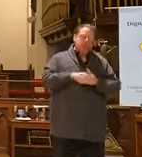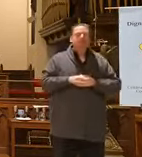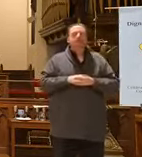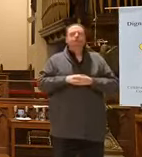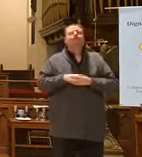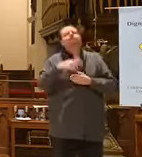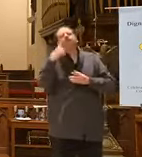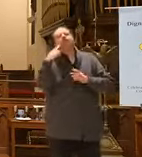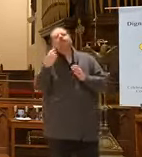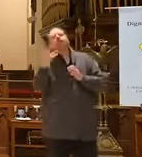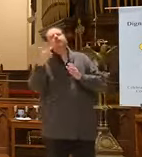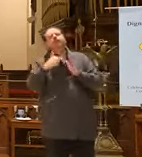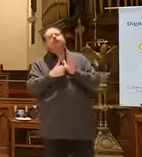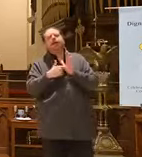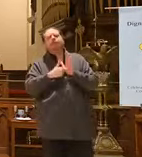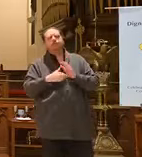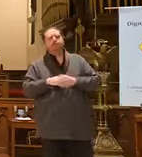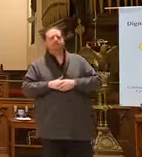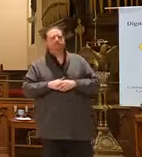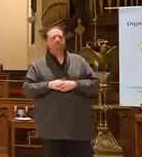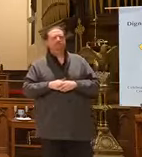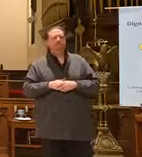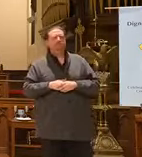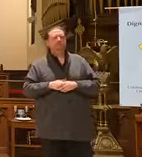A few examples come to mind.